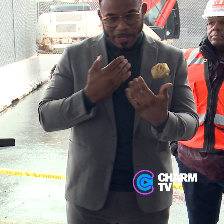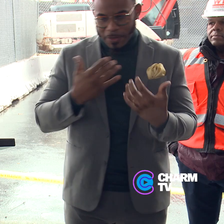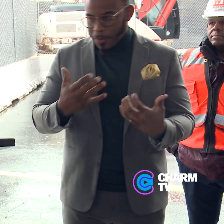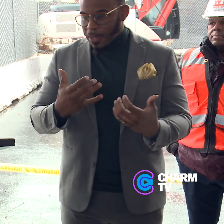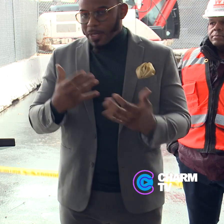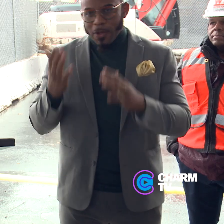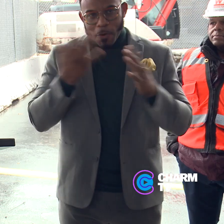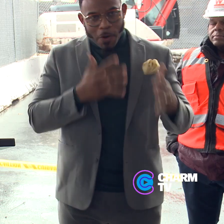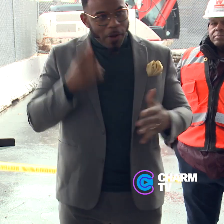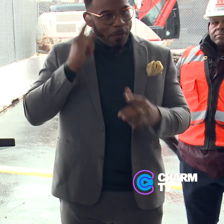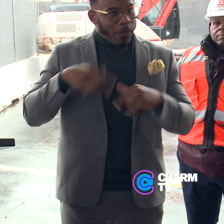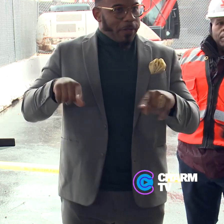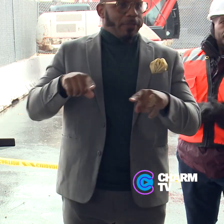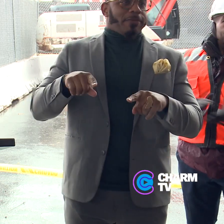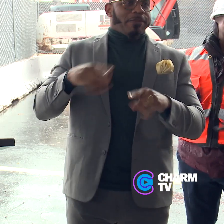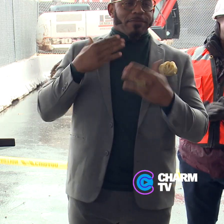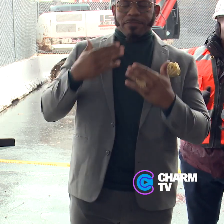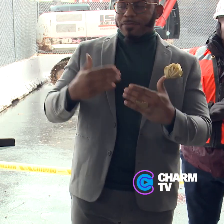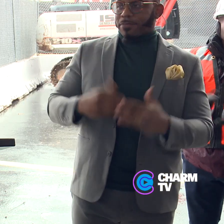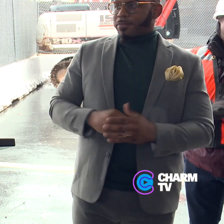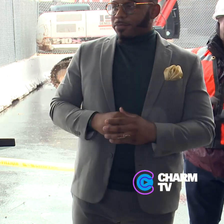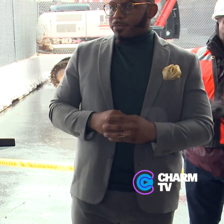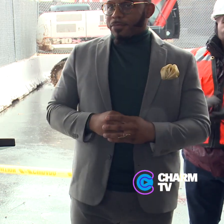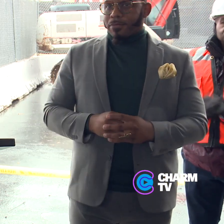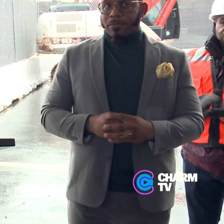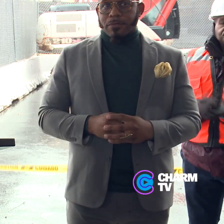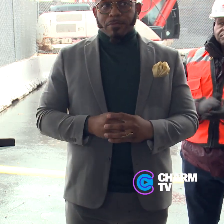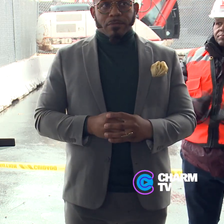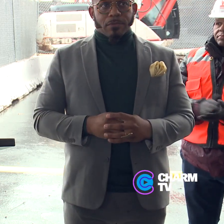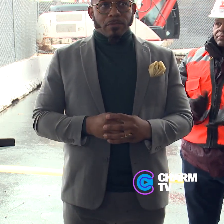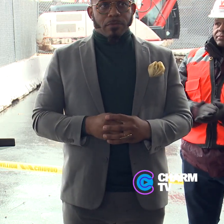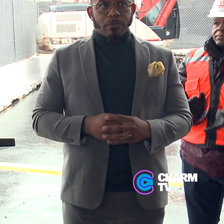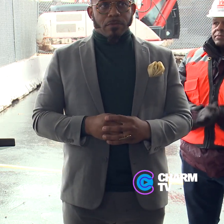you. Round of applause for them, please.